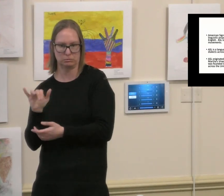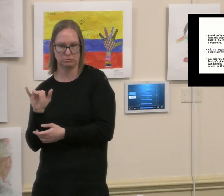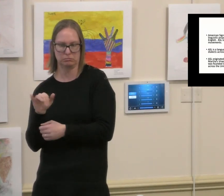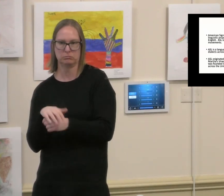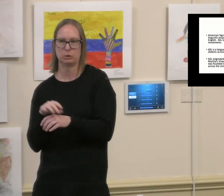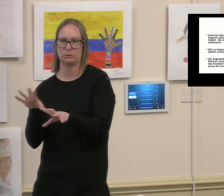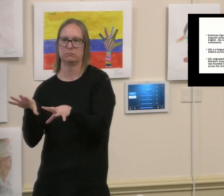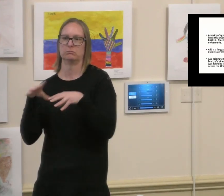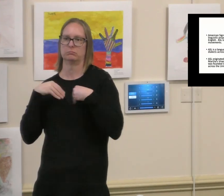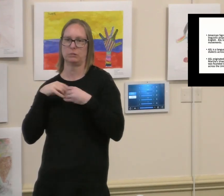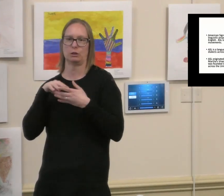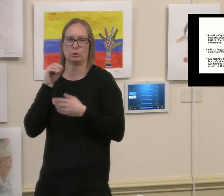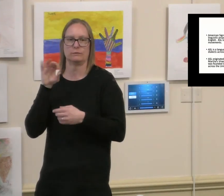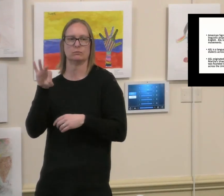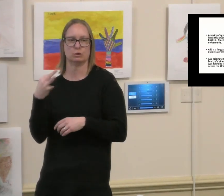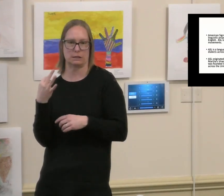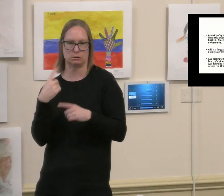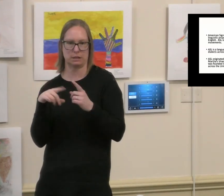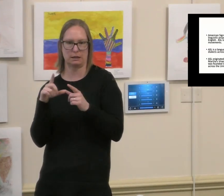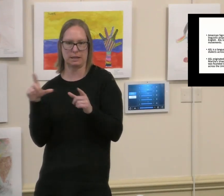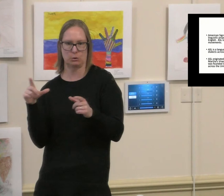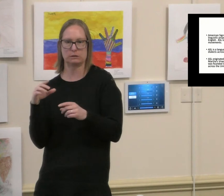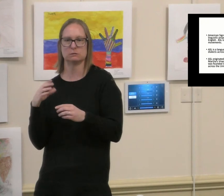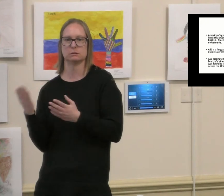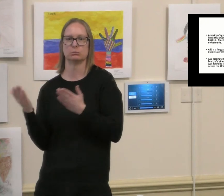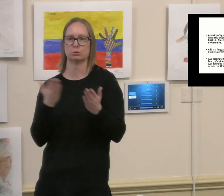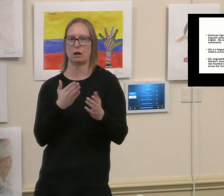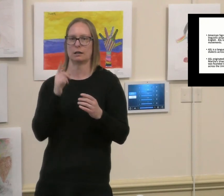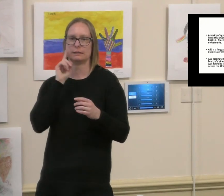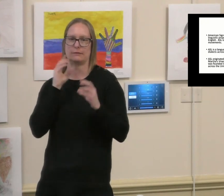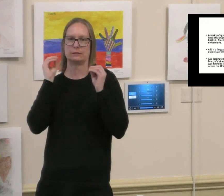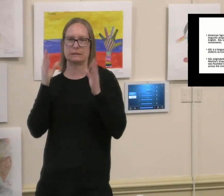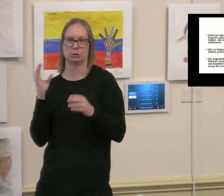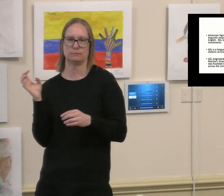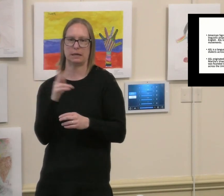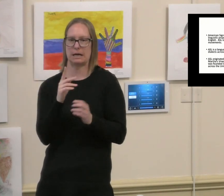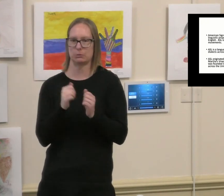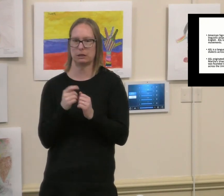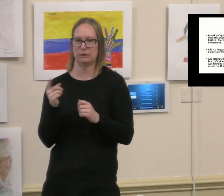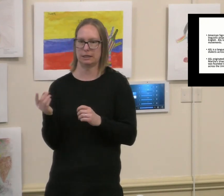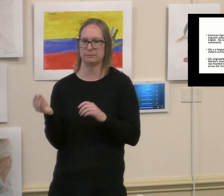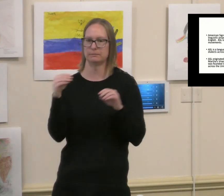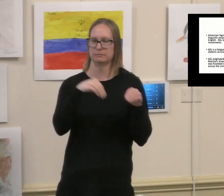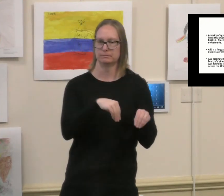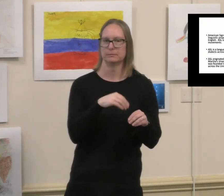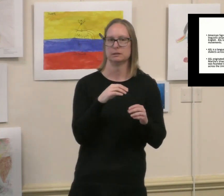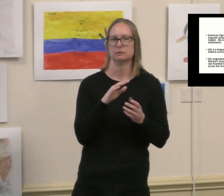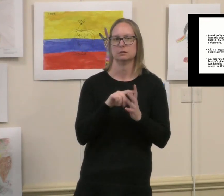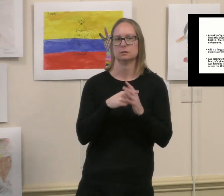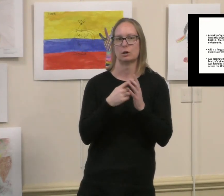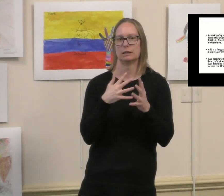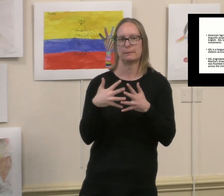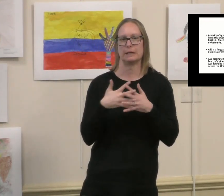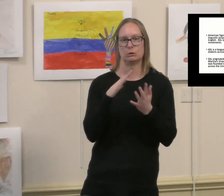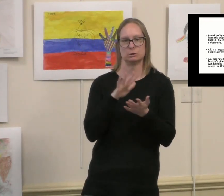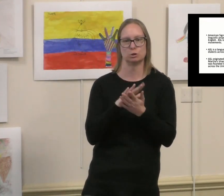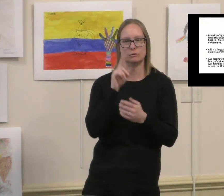using sign language in their schools. So he initially learned French sign language, and he brought back a deaf gentleman with